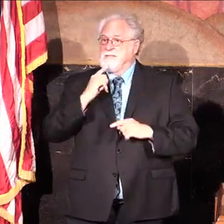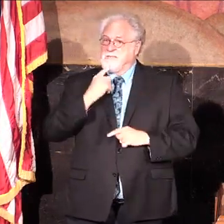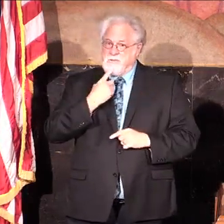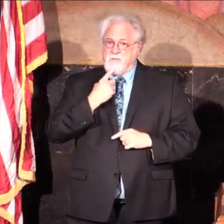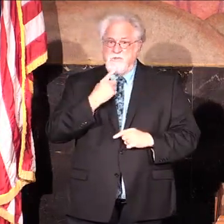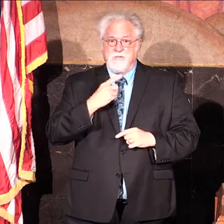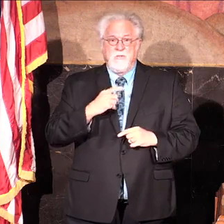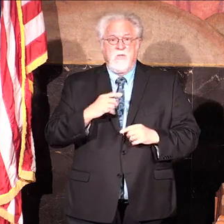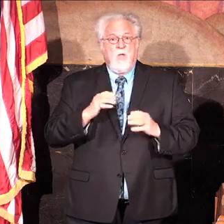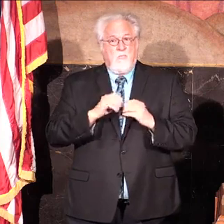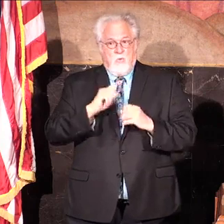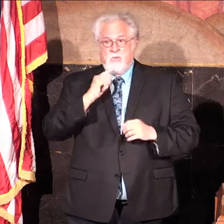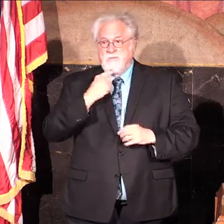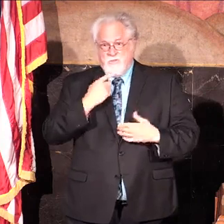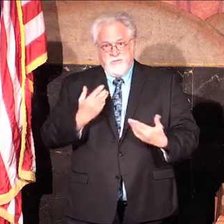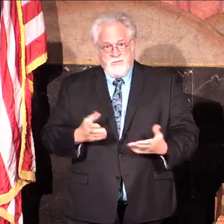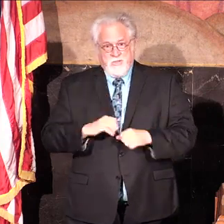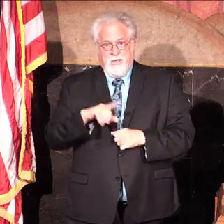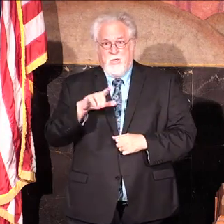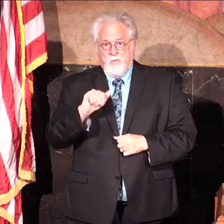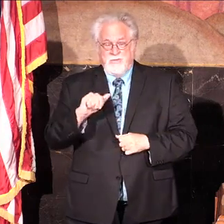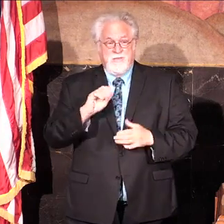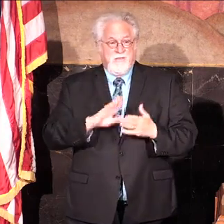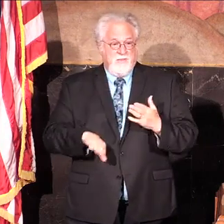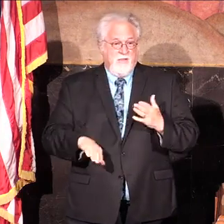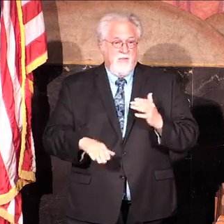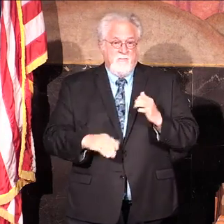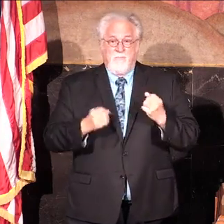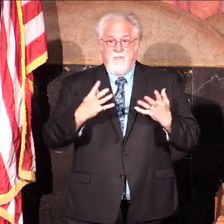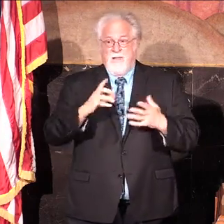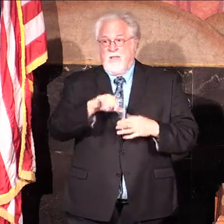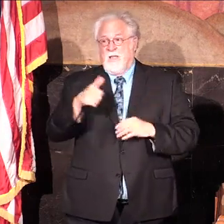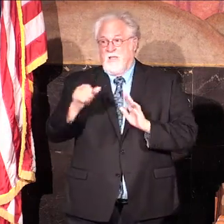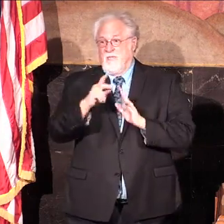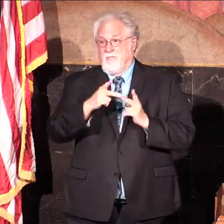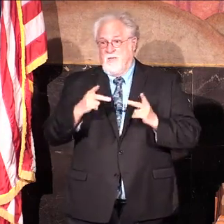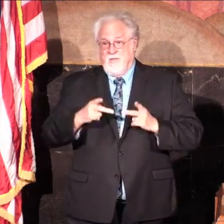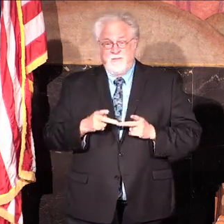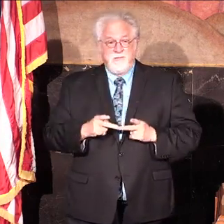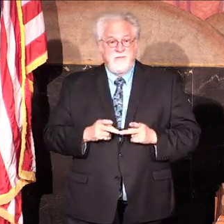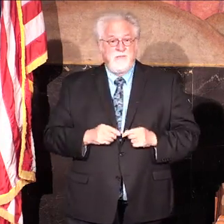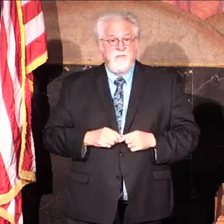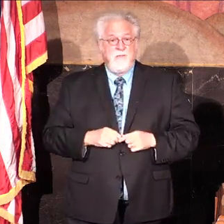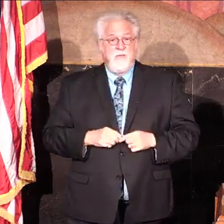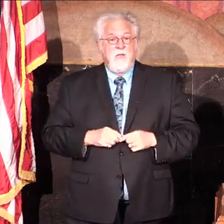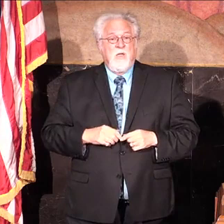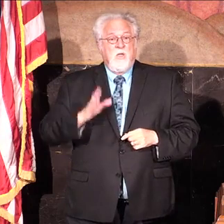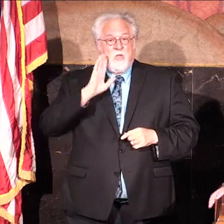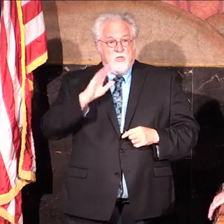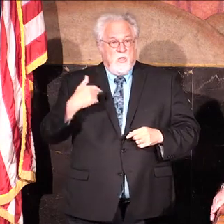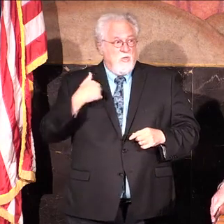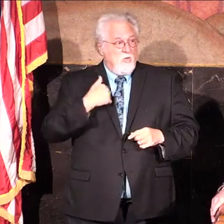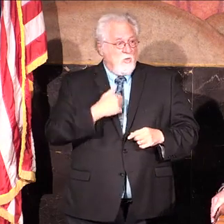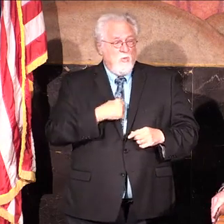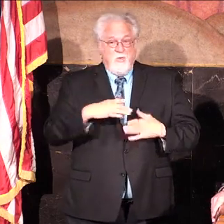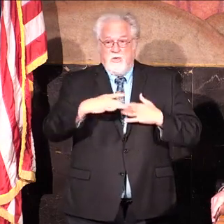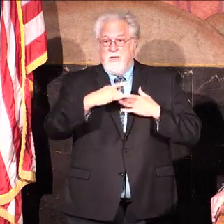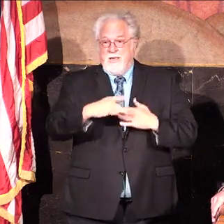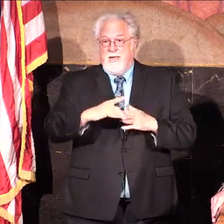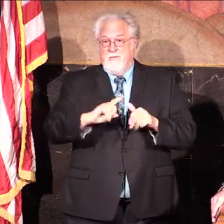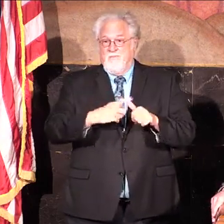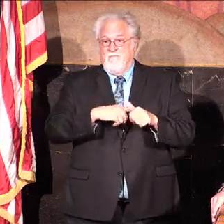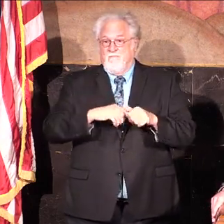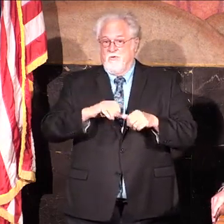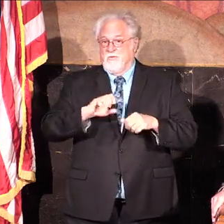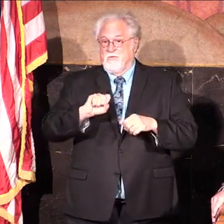serious, more serious here in Louisiana than in many places. We were at the leading edge of the first surge,